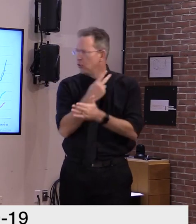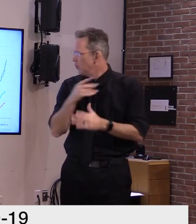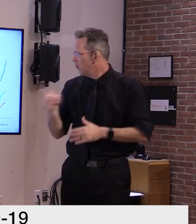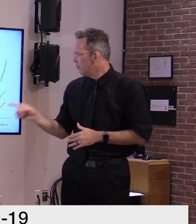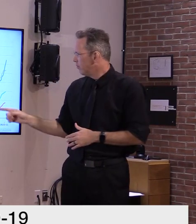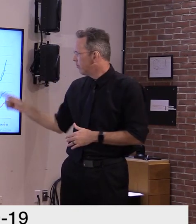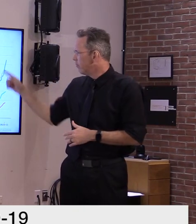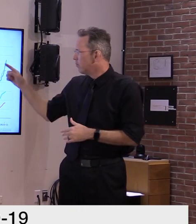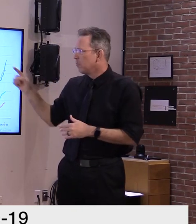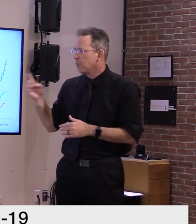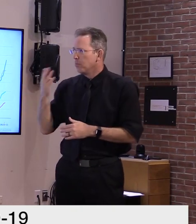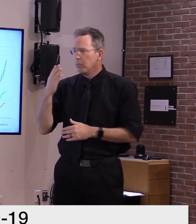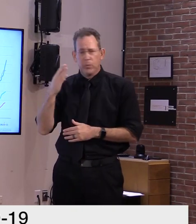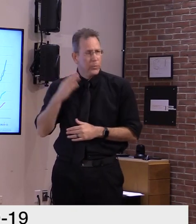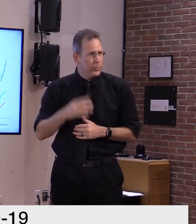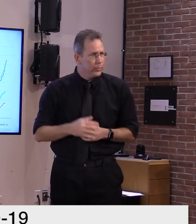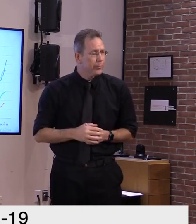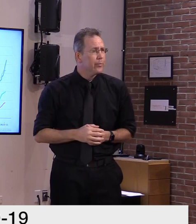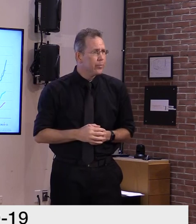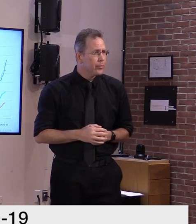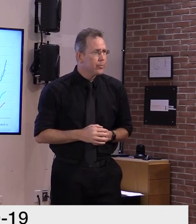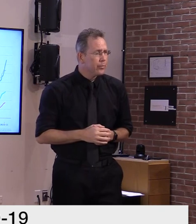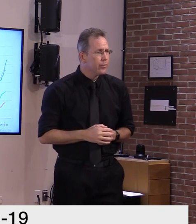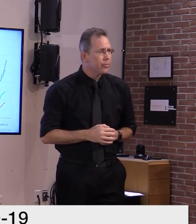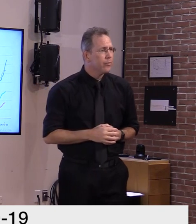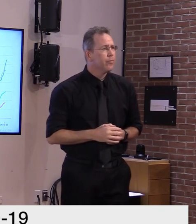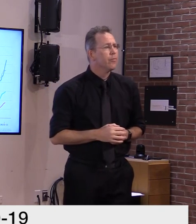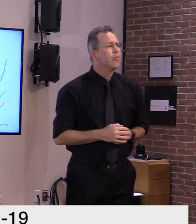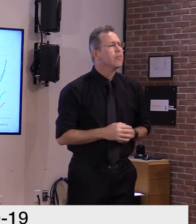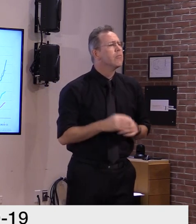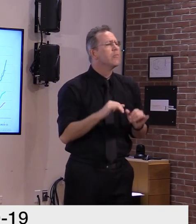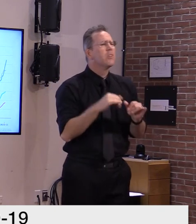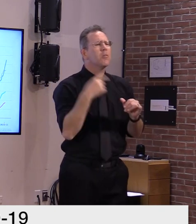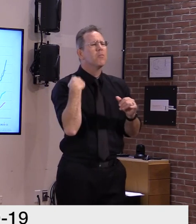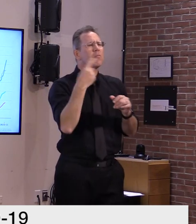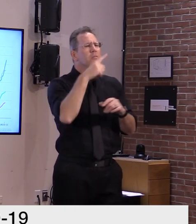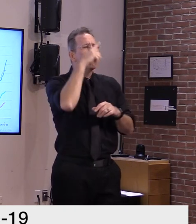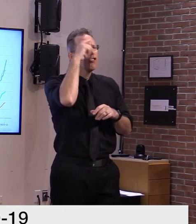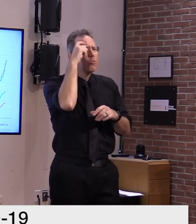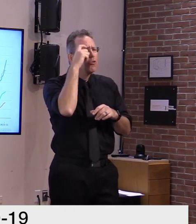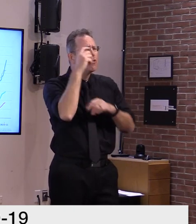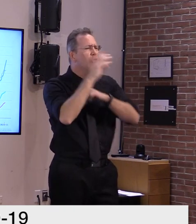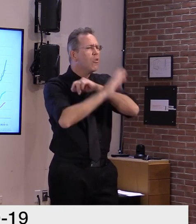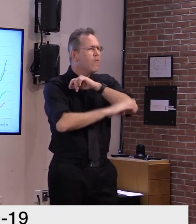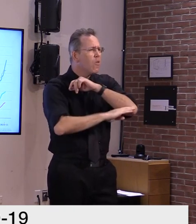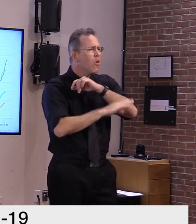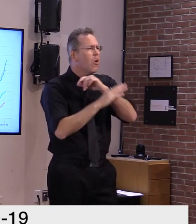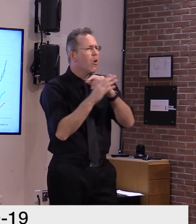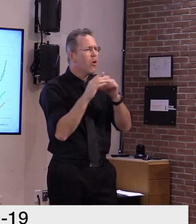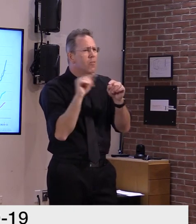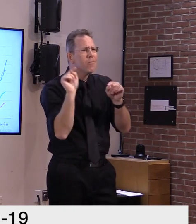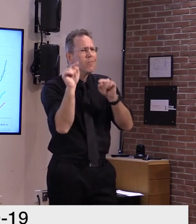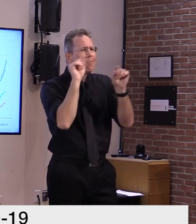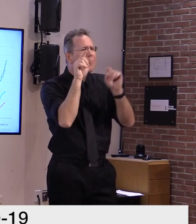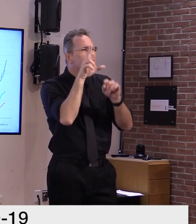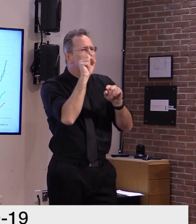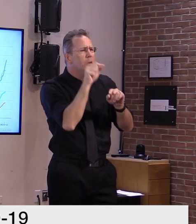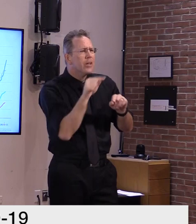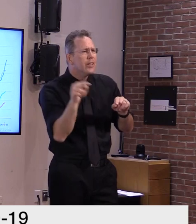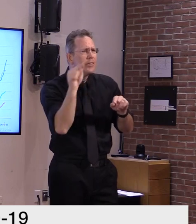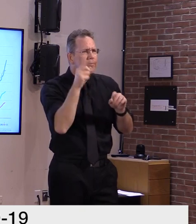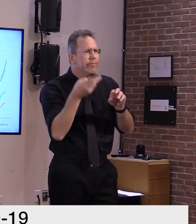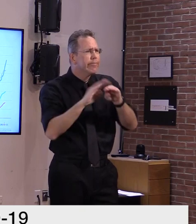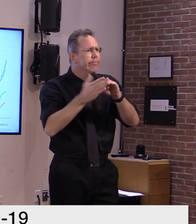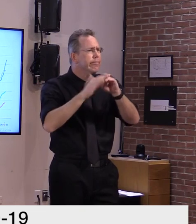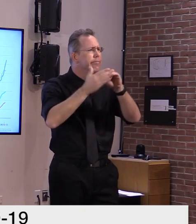Northeast. So similar to the summer, similar to the fall, cases are going up everywhere, but they're going up more slowly in the